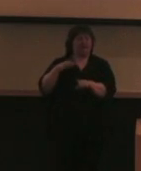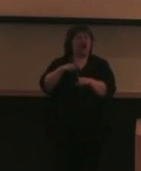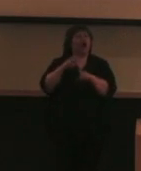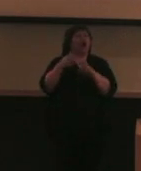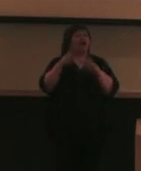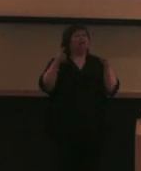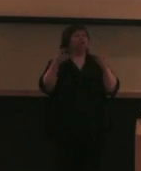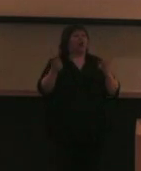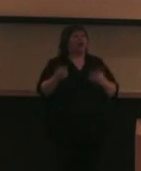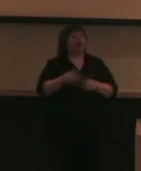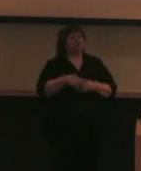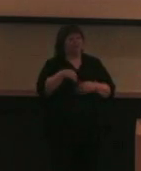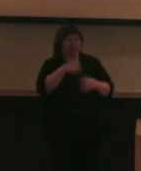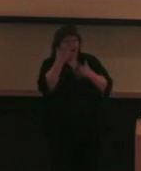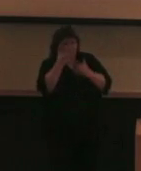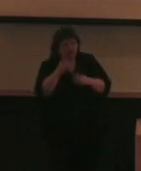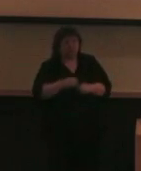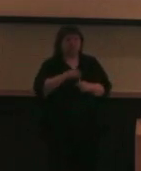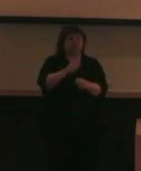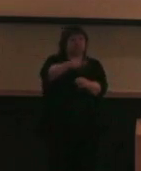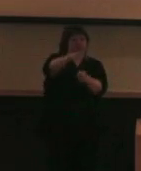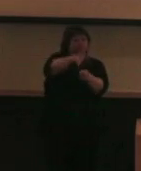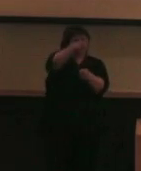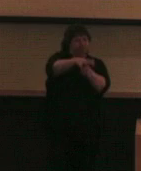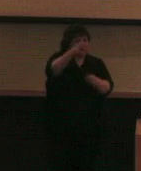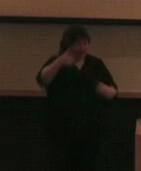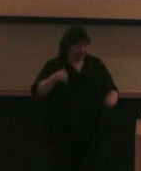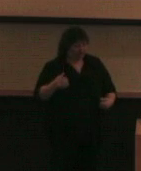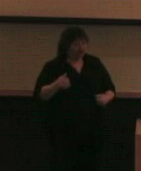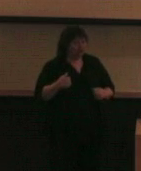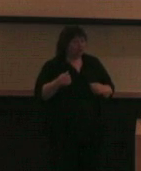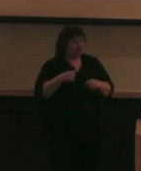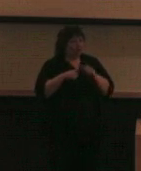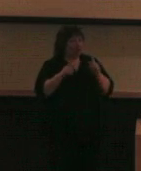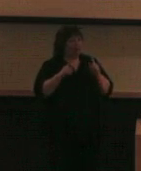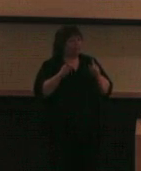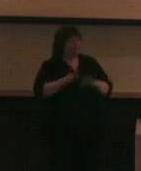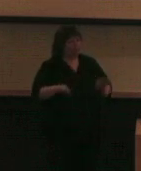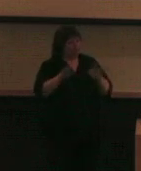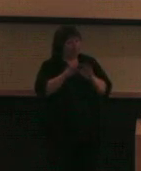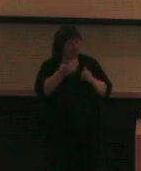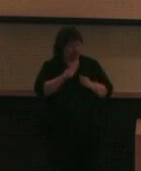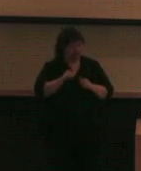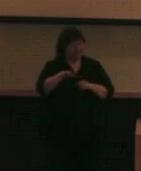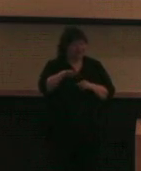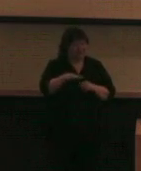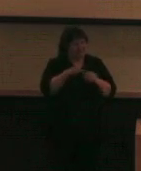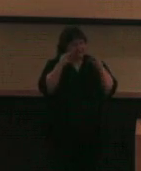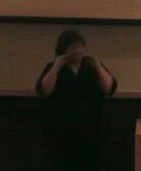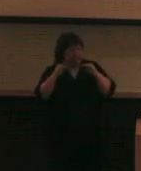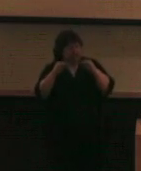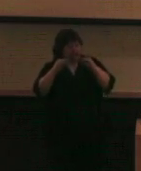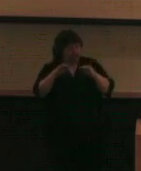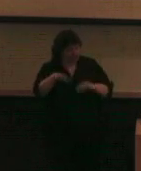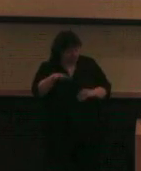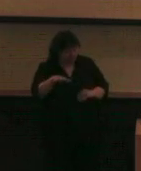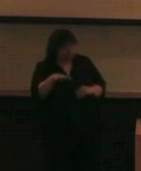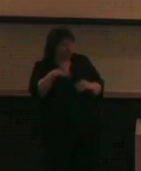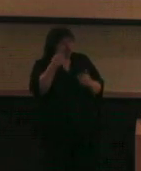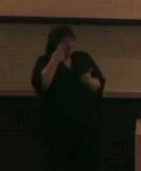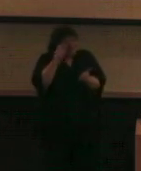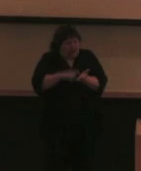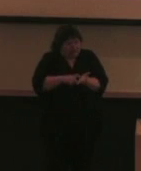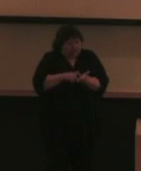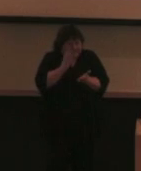key issues, is maybe they have anger, they blow up, and so forth. Well, the biggest thing is we try to coach and educate patients to at least